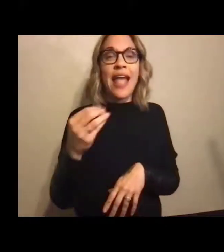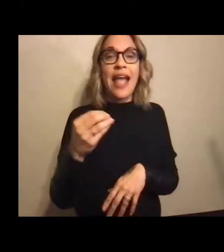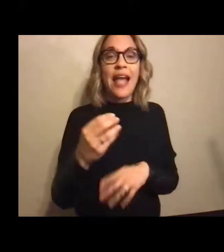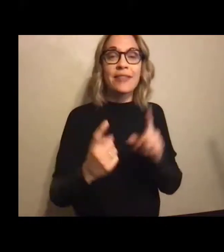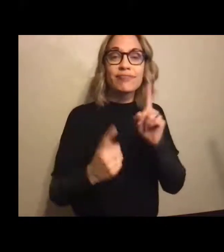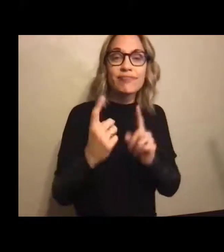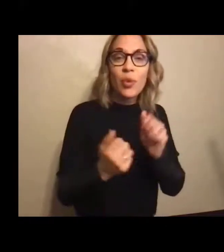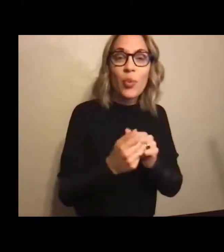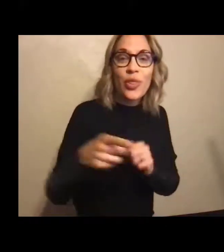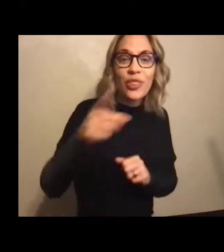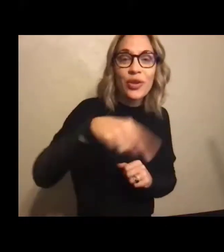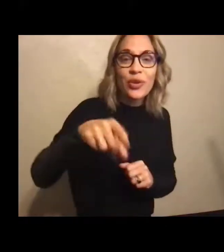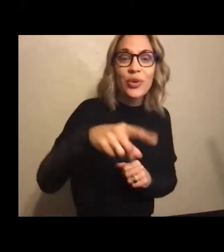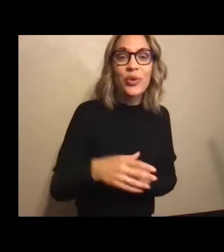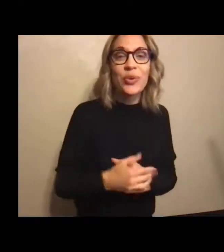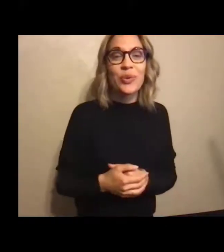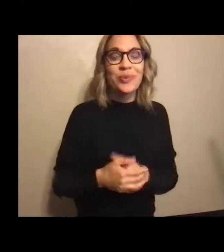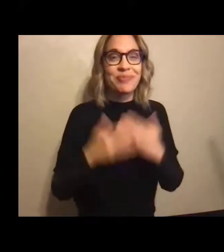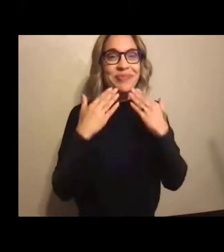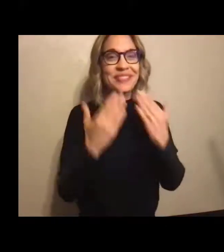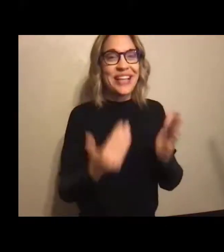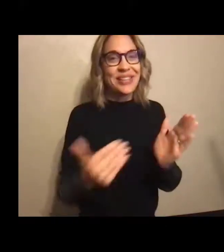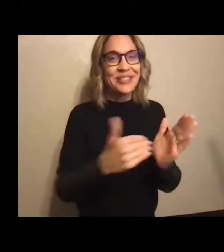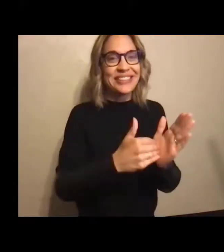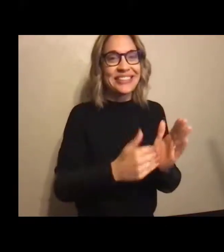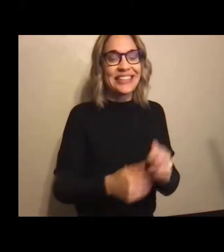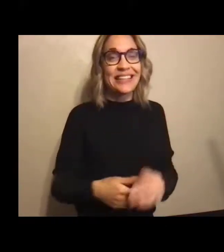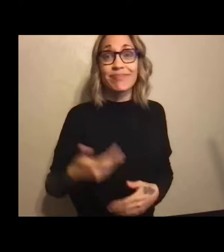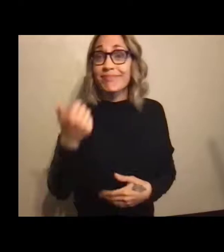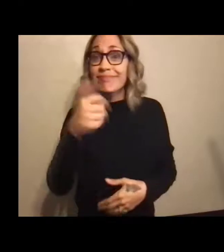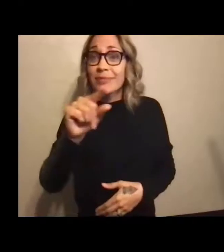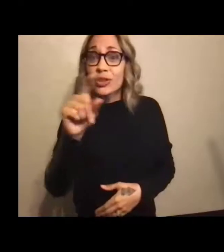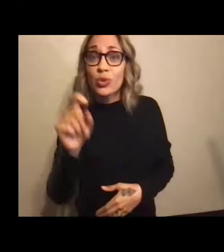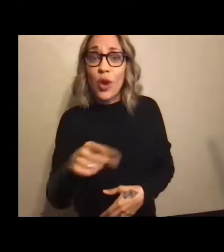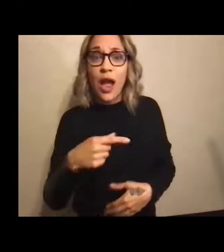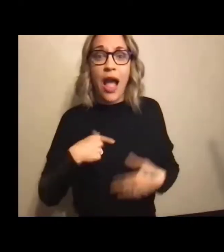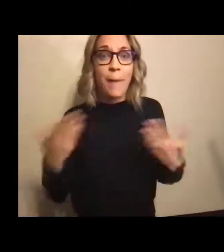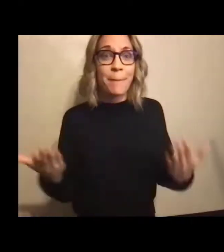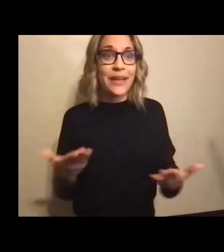happy to connect with you on LinkedIn or have a one-on-one if anyone